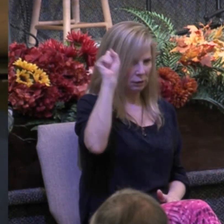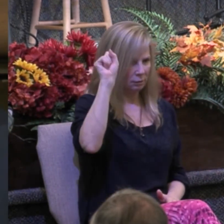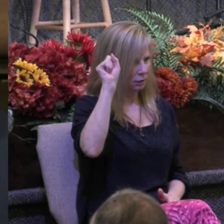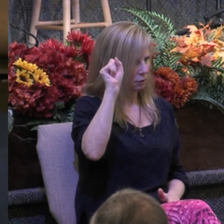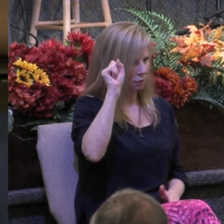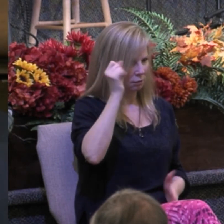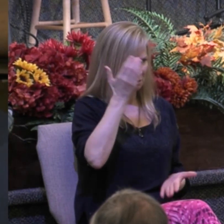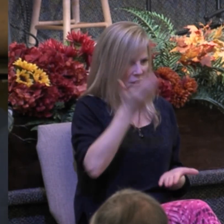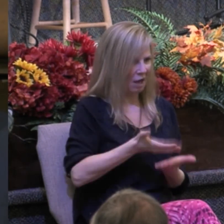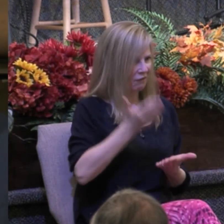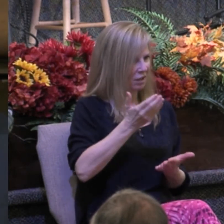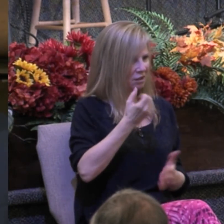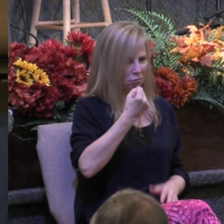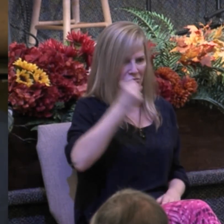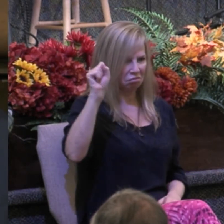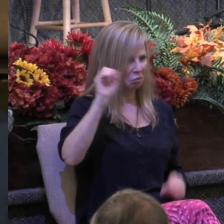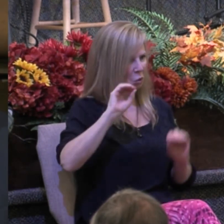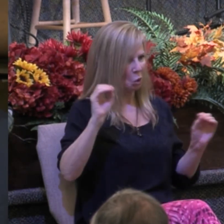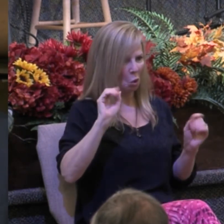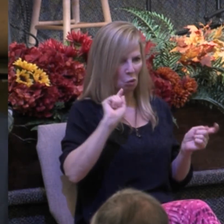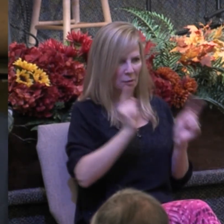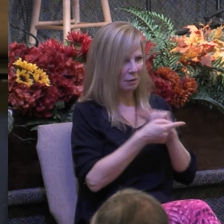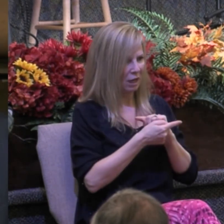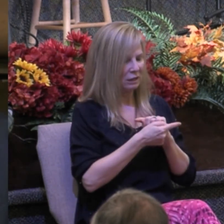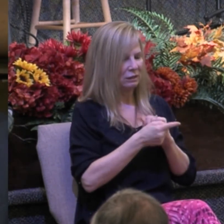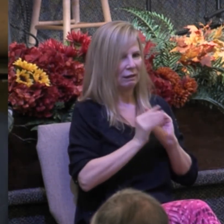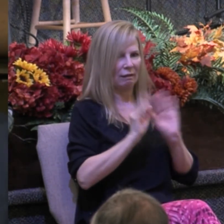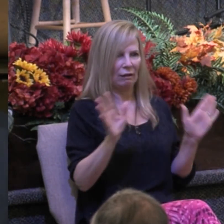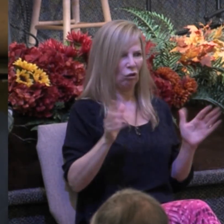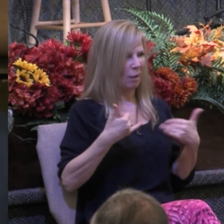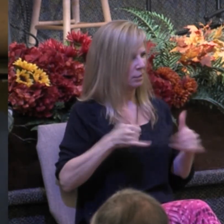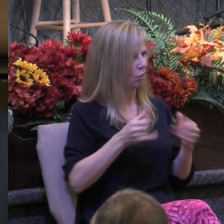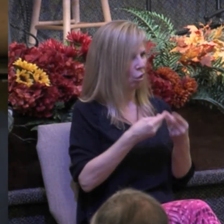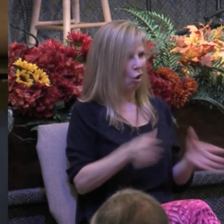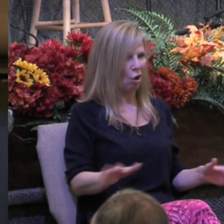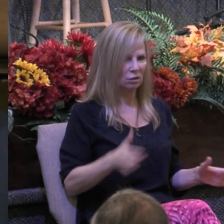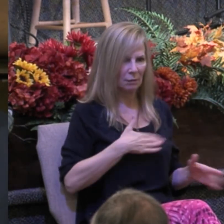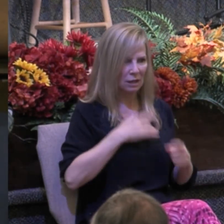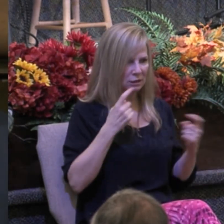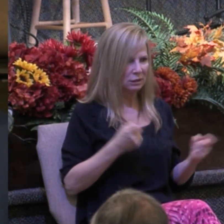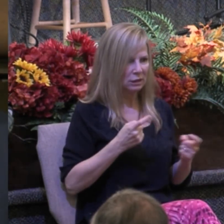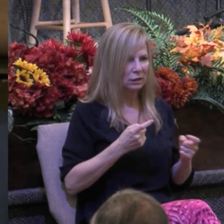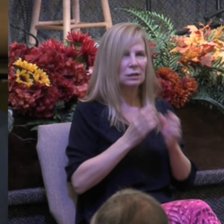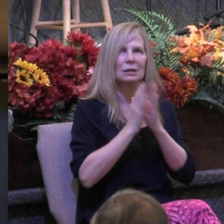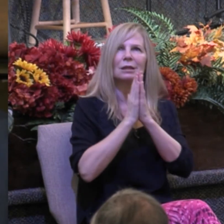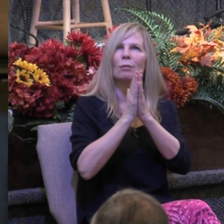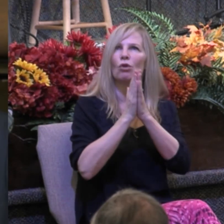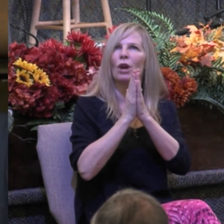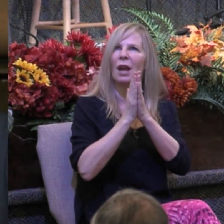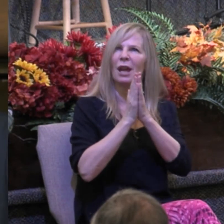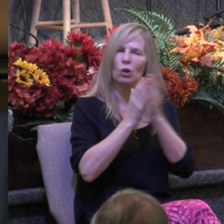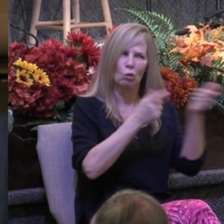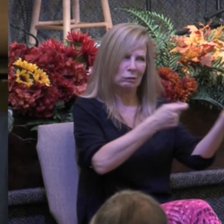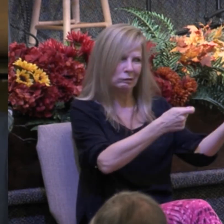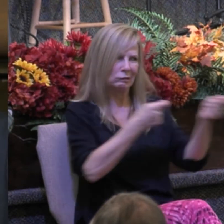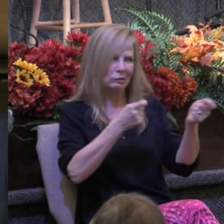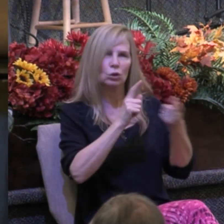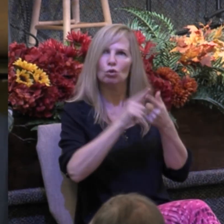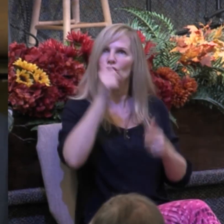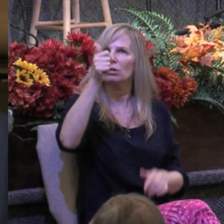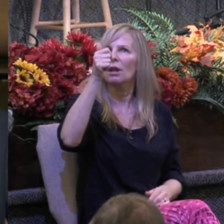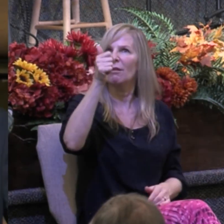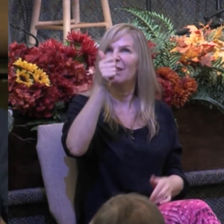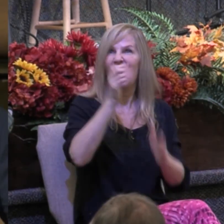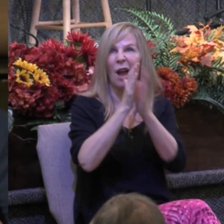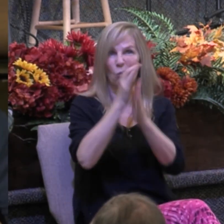continual disobedience without repentance, evidence that they're still lost in their sins. I pray you'll draw them to yourself. I pray for each one of